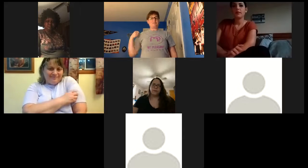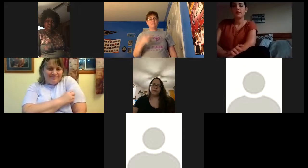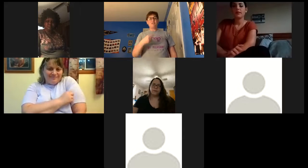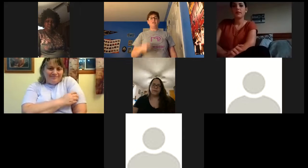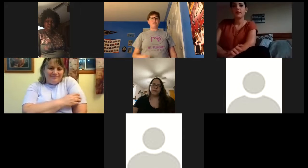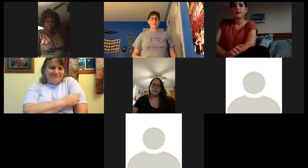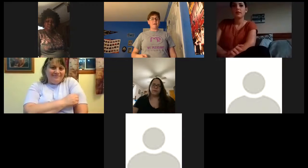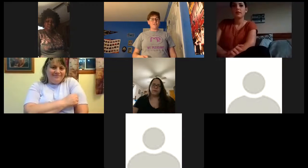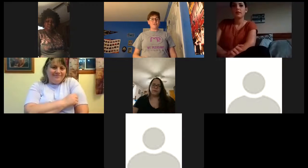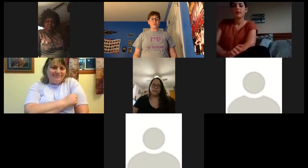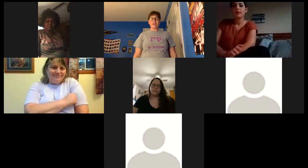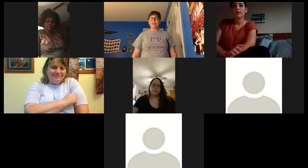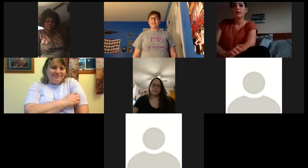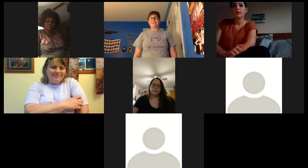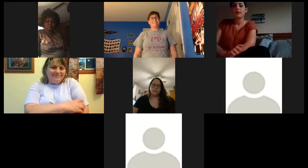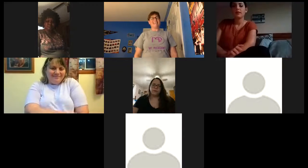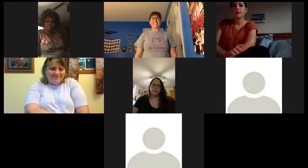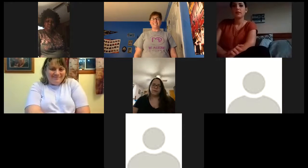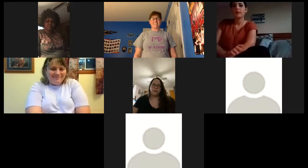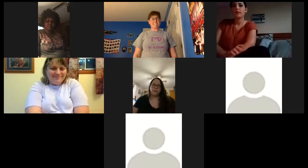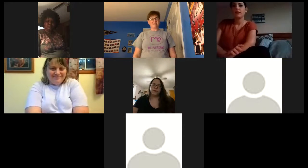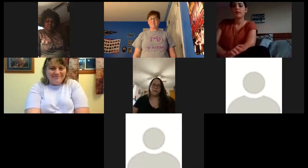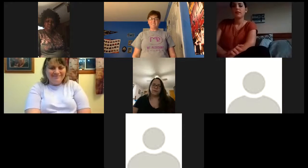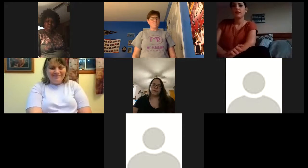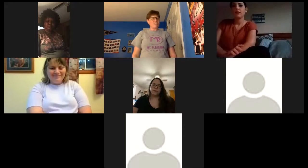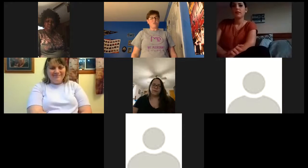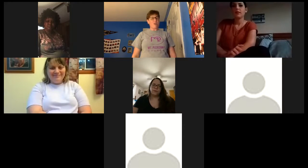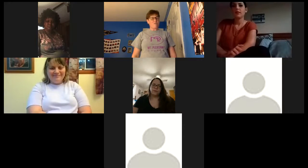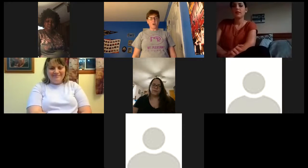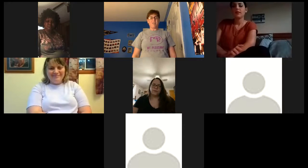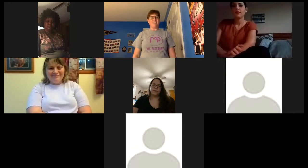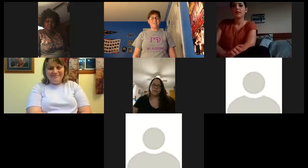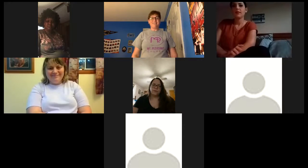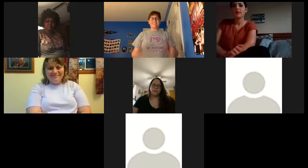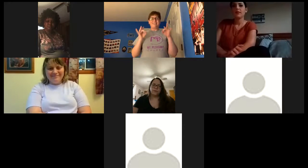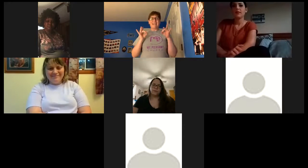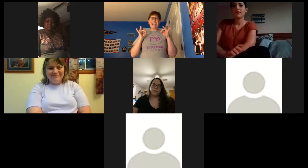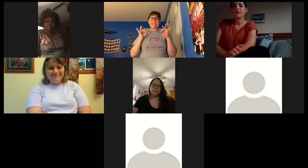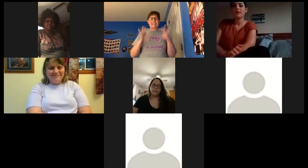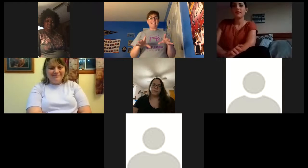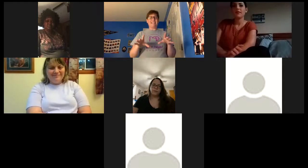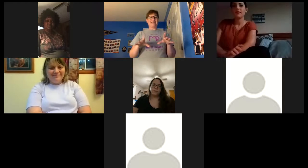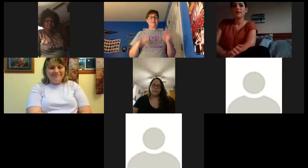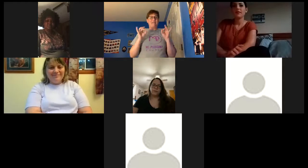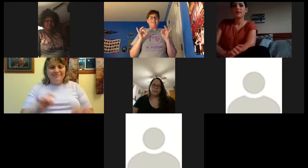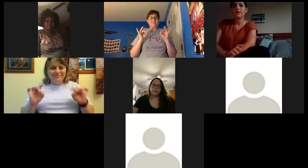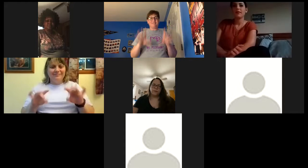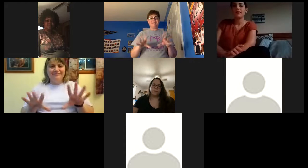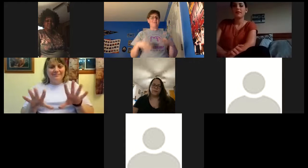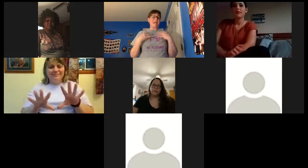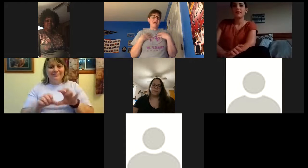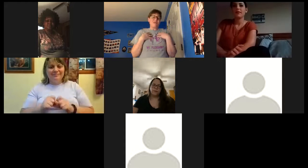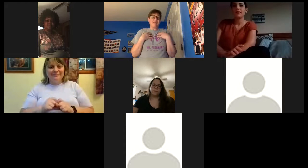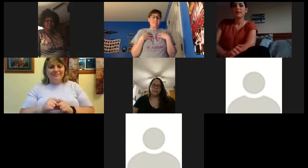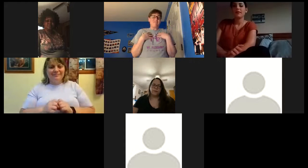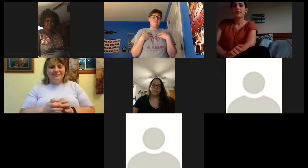so, oh, just like a punch in your gut. I was like, it's just a rough word, to hate anything.